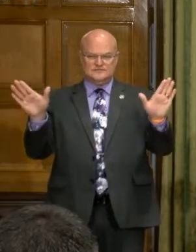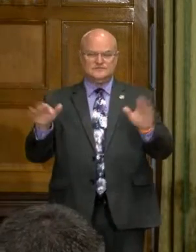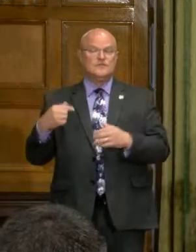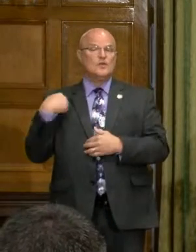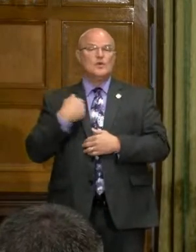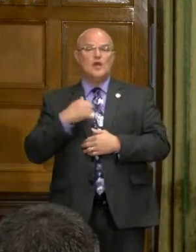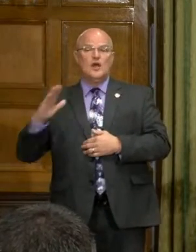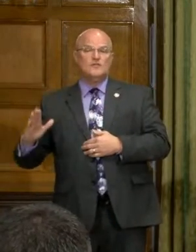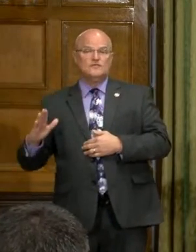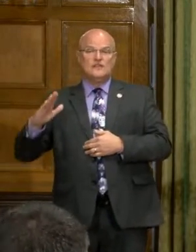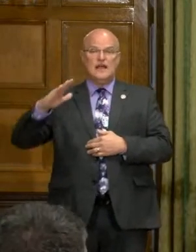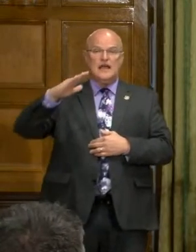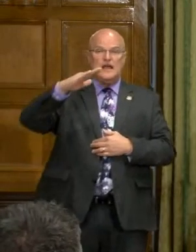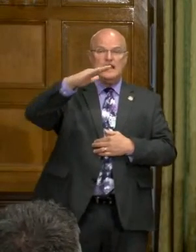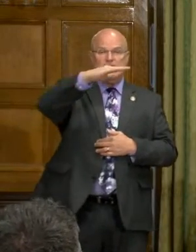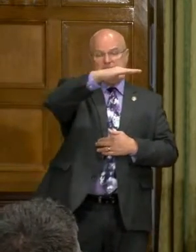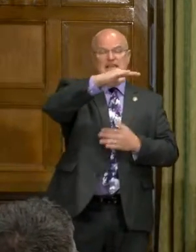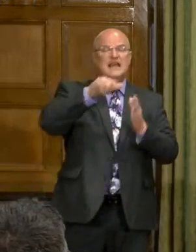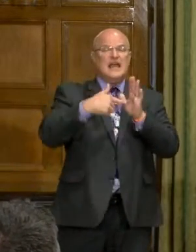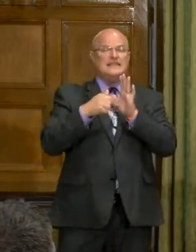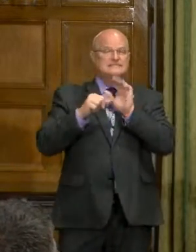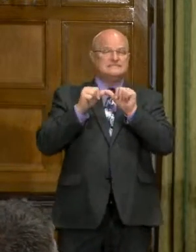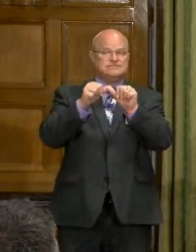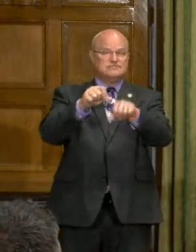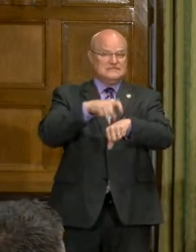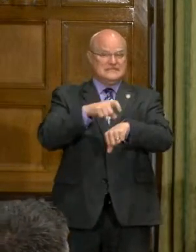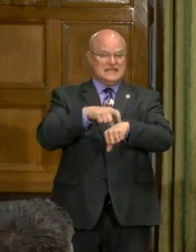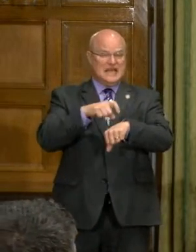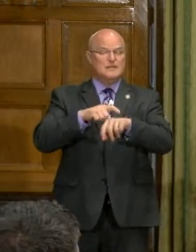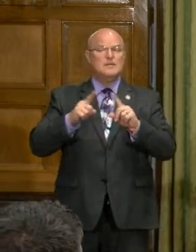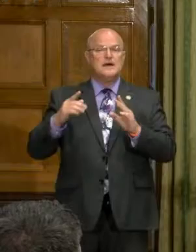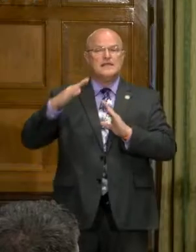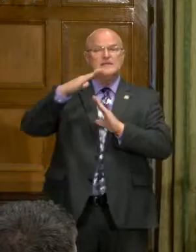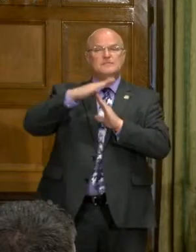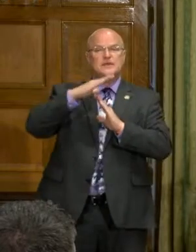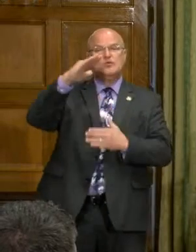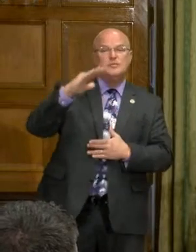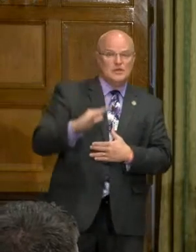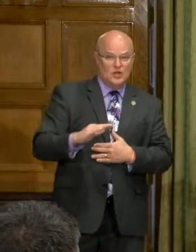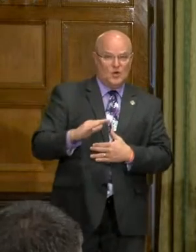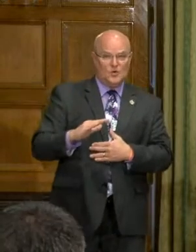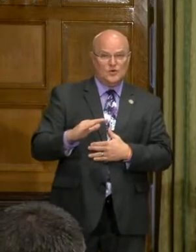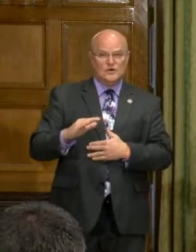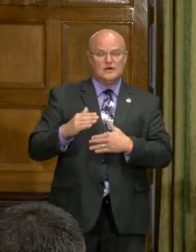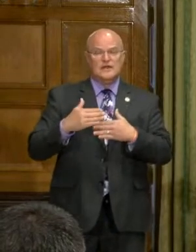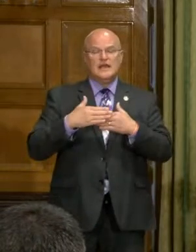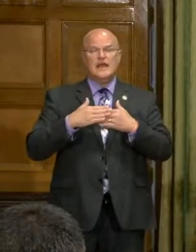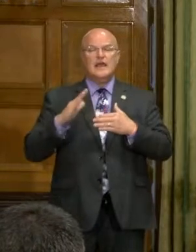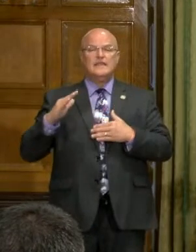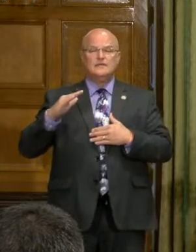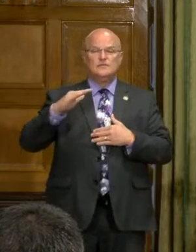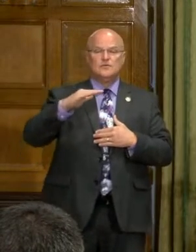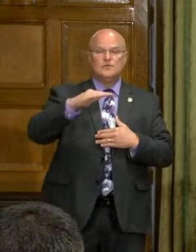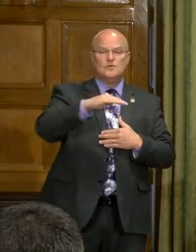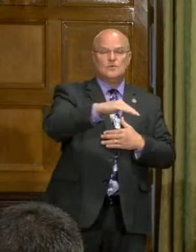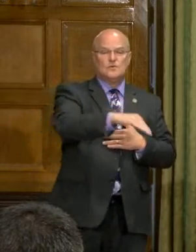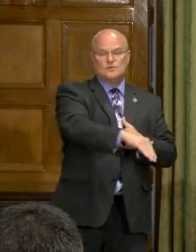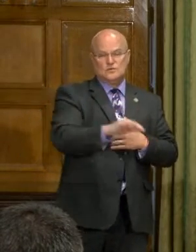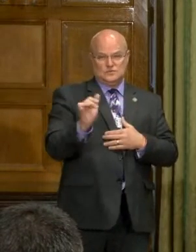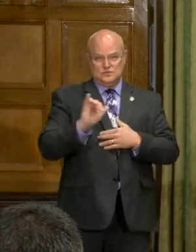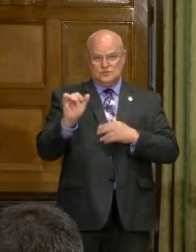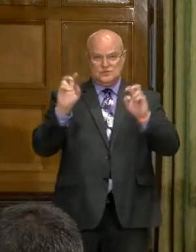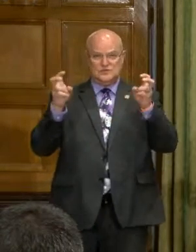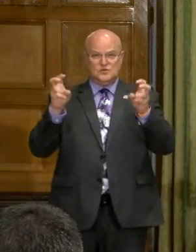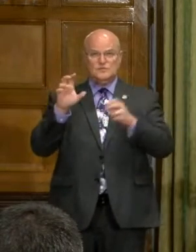flattening the curve, or the peak, and this extends the timeline, but the peak will be lower and the rest of the curve will be lower as well